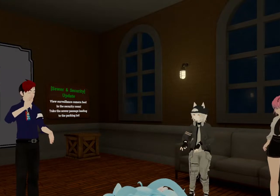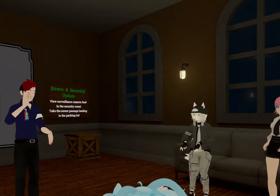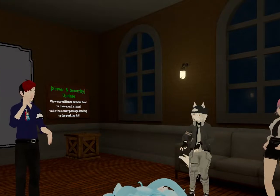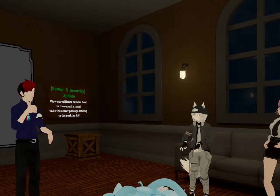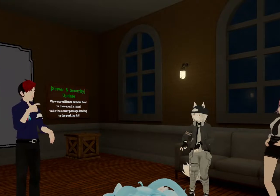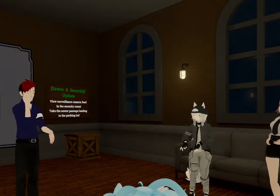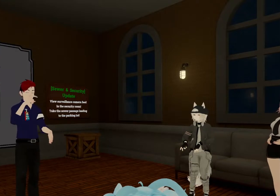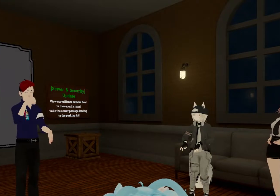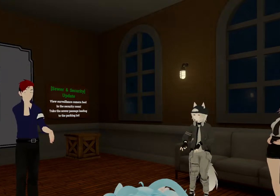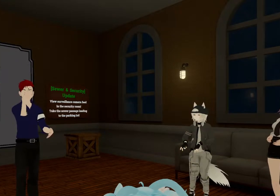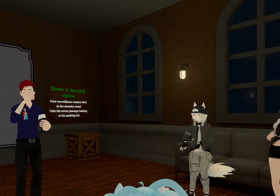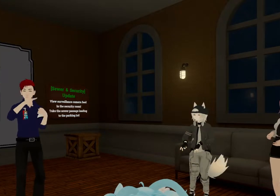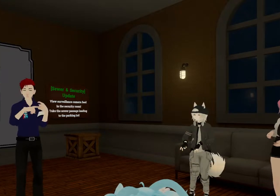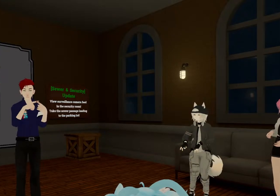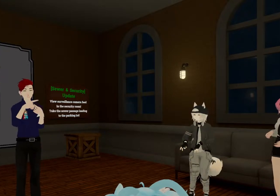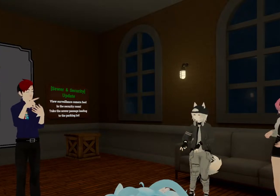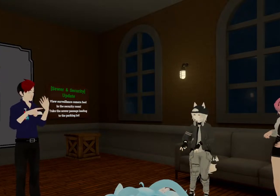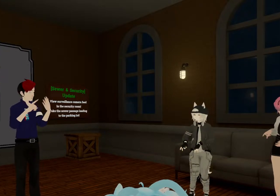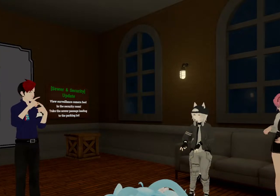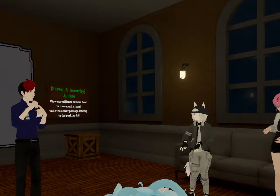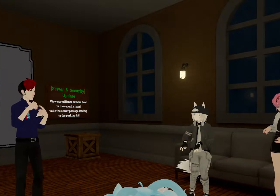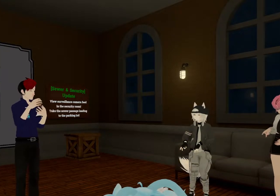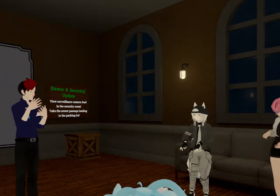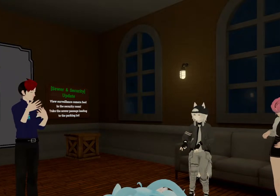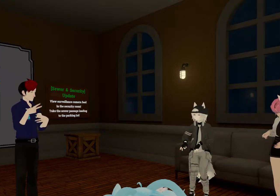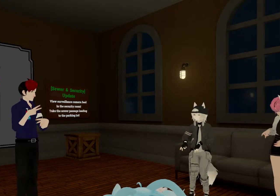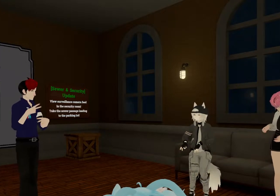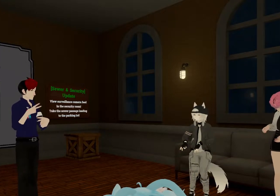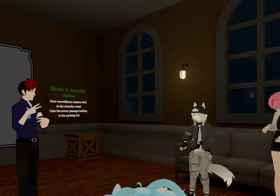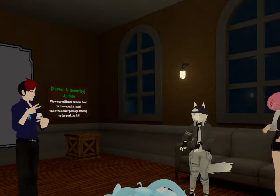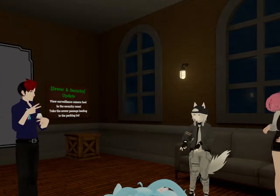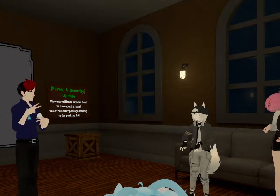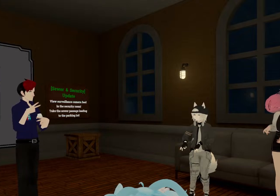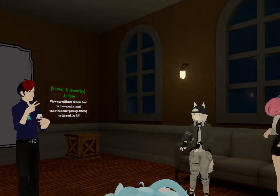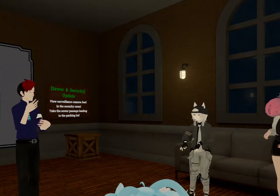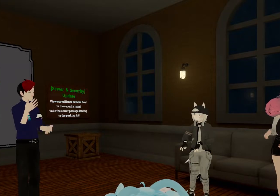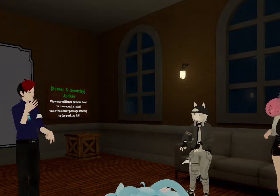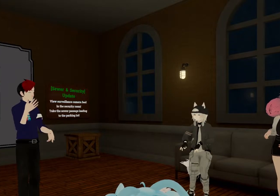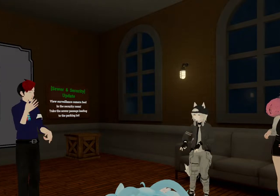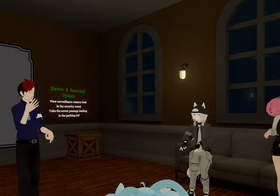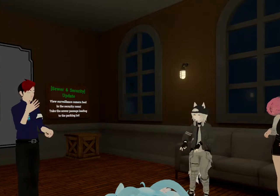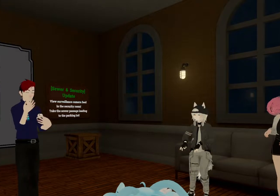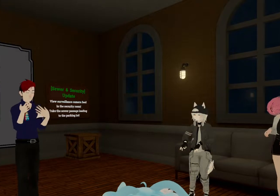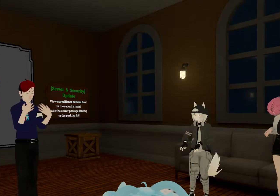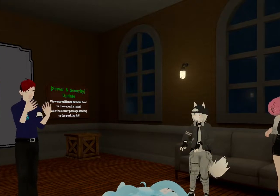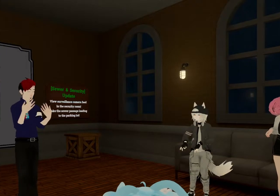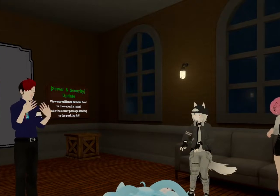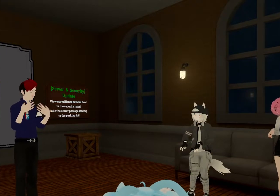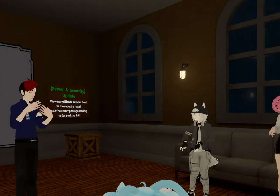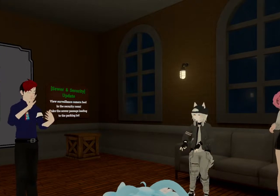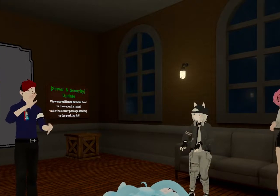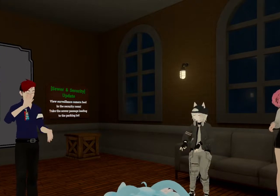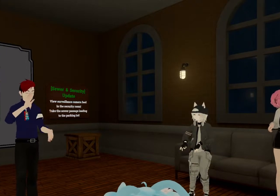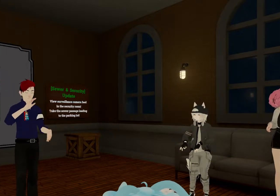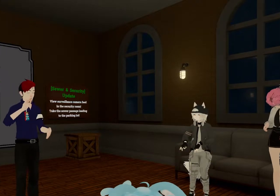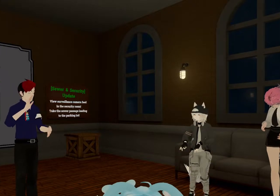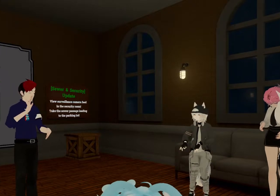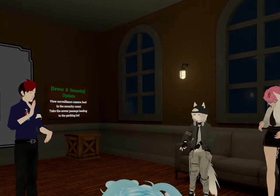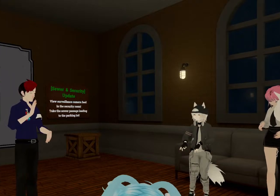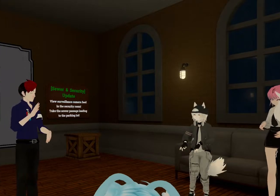spell everything because they know exactly what word they want to use. So please go ahead, and spelling is